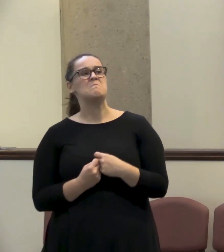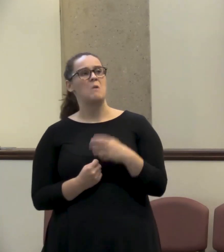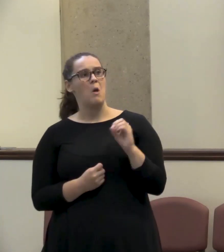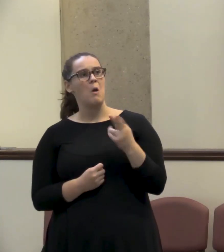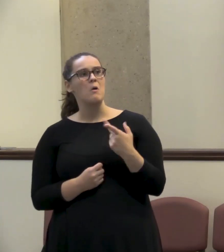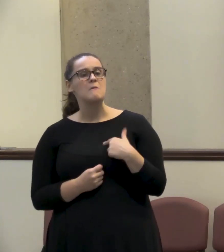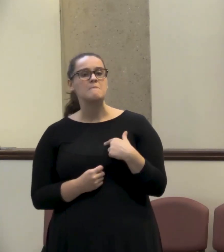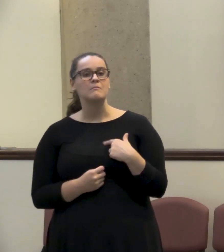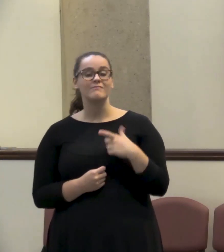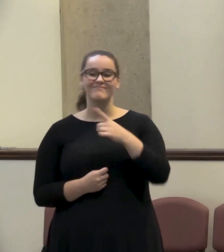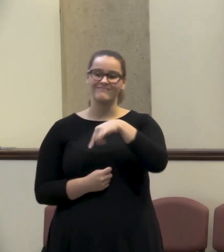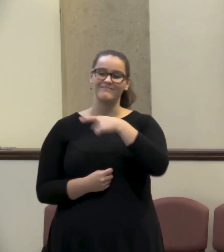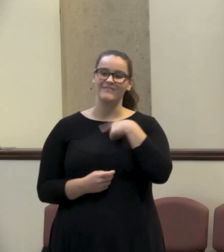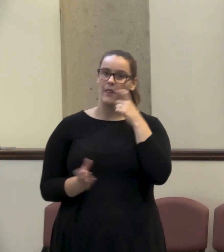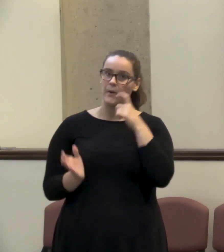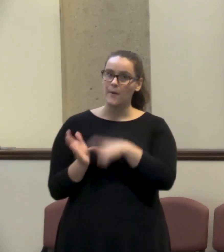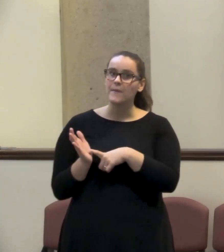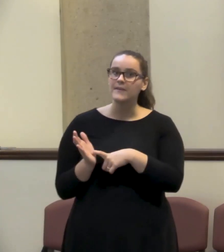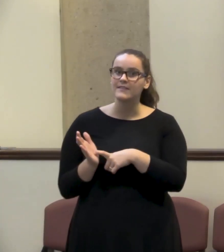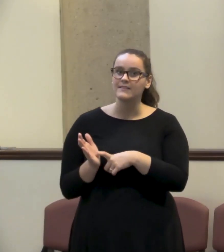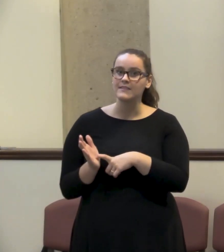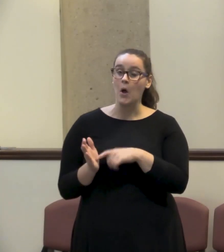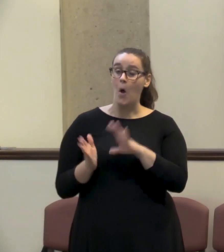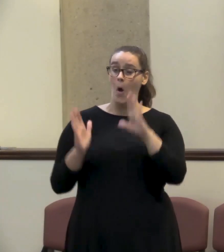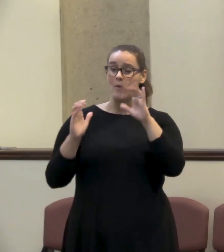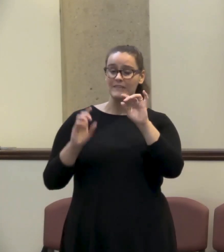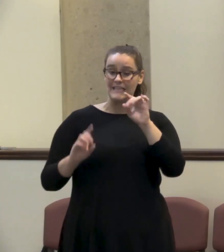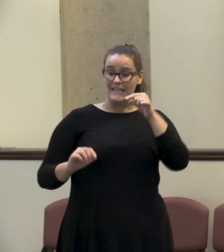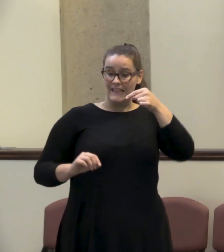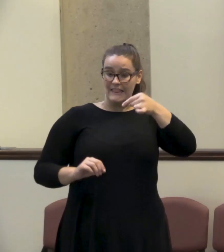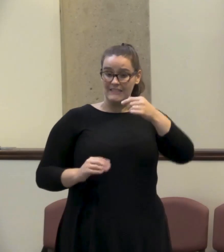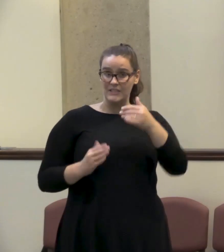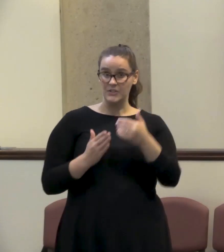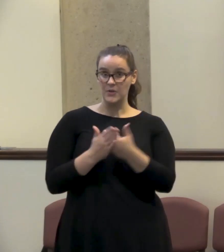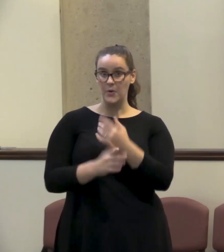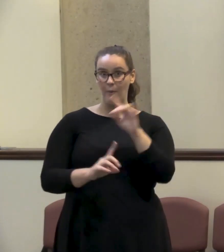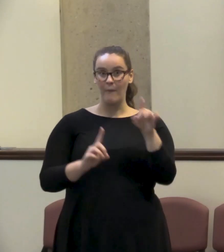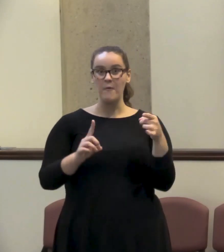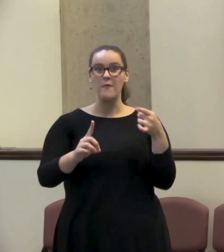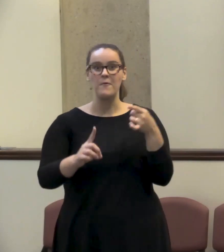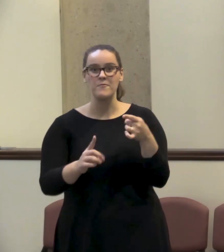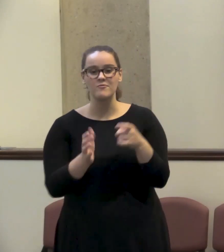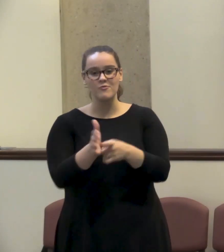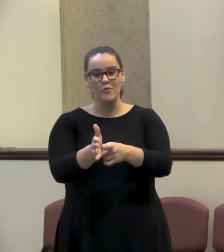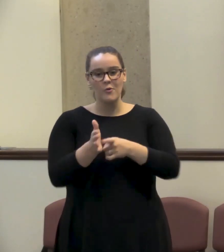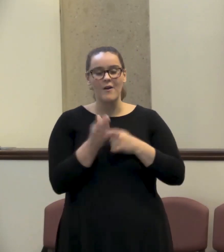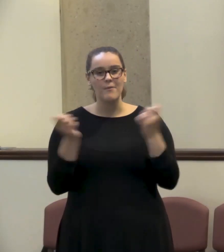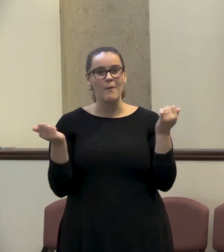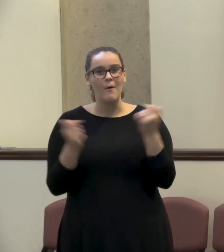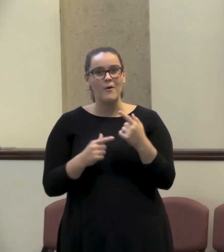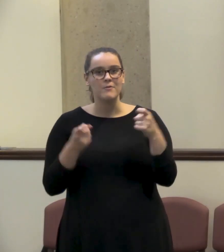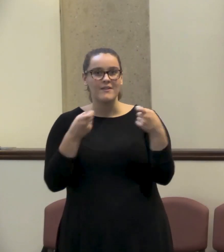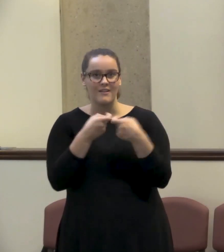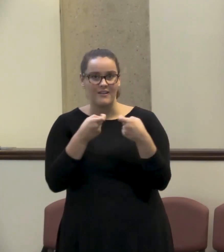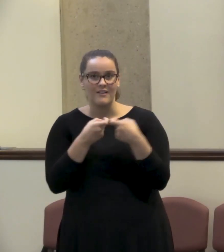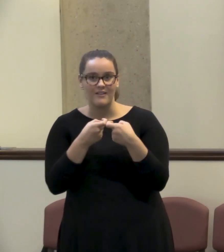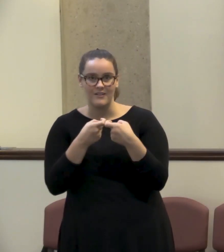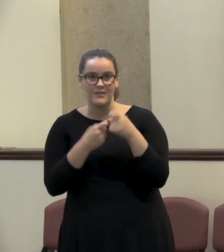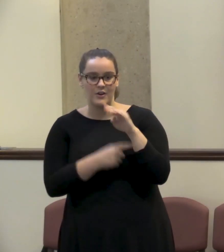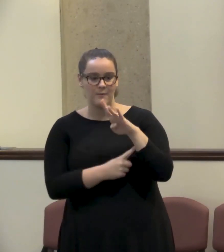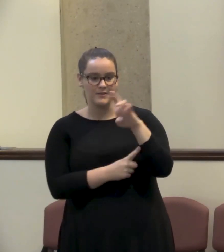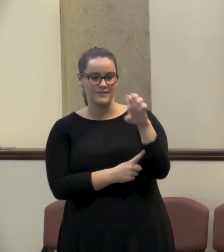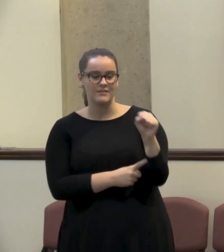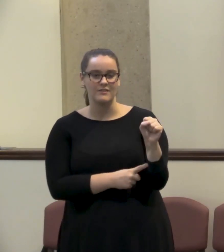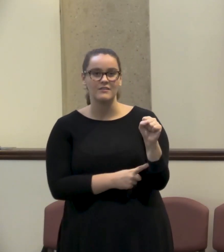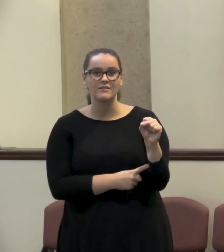least they took note of it. And I'm hopeful that this is the direction we move in, to build a fleet or acquire a fleet of buses that is an electric fleet of